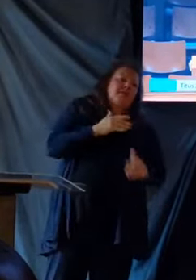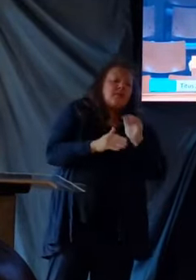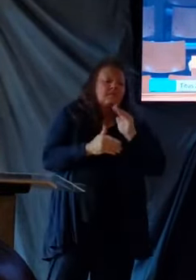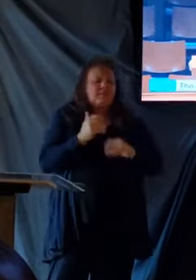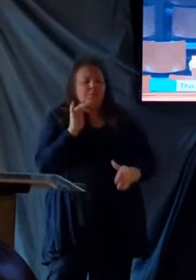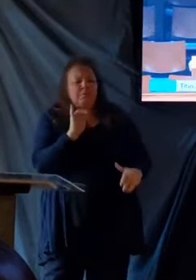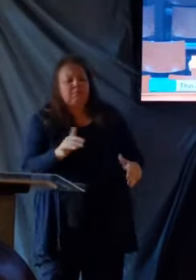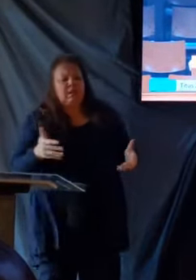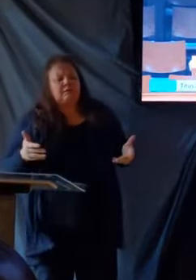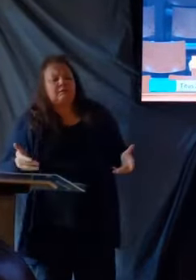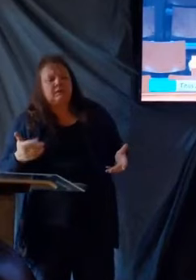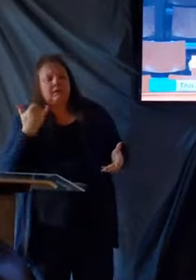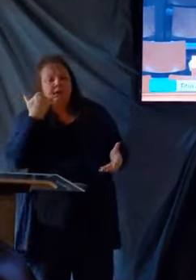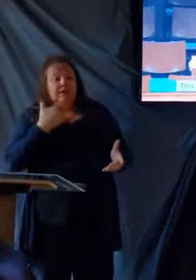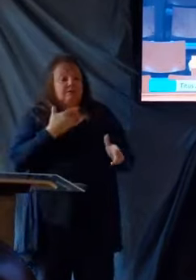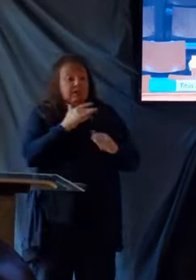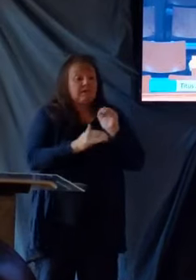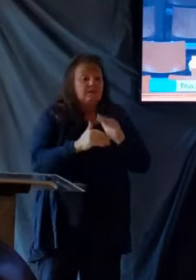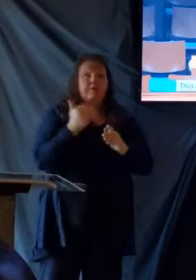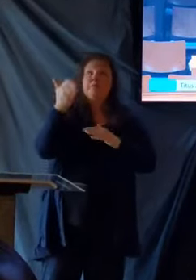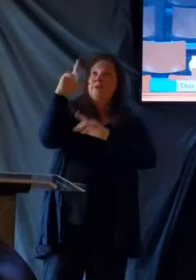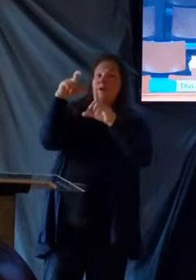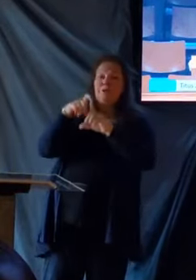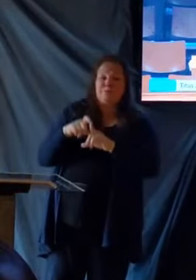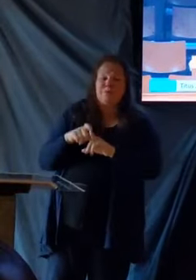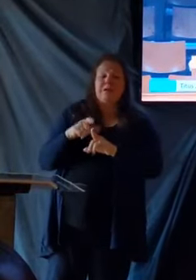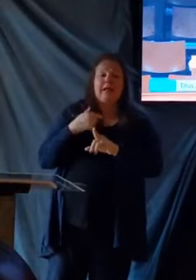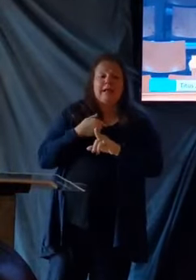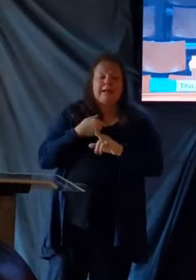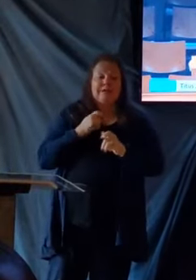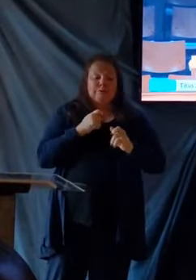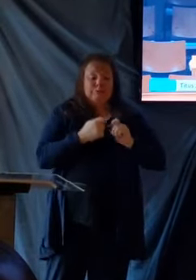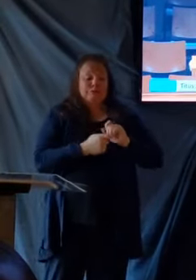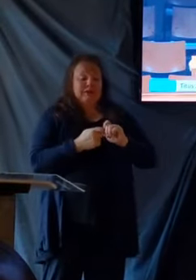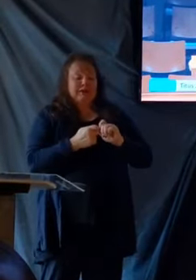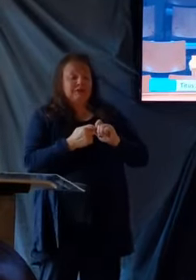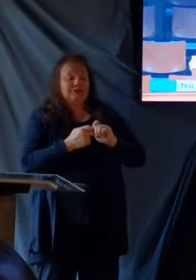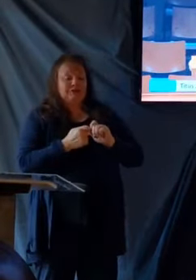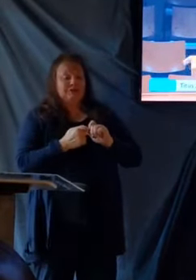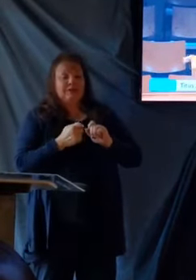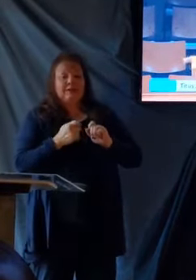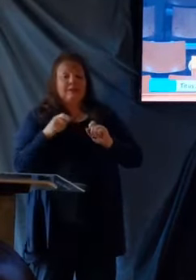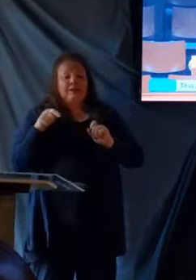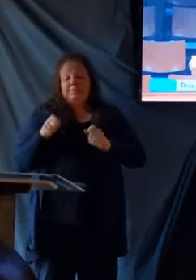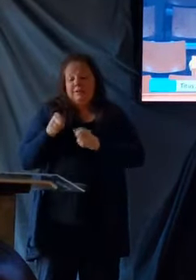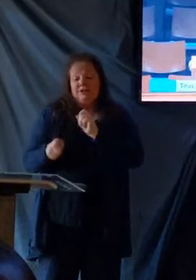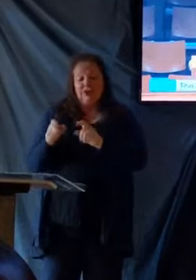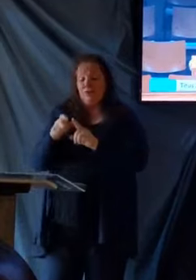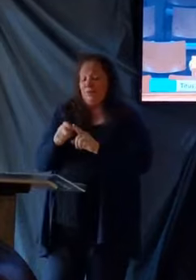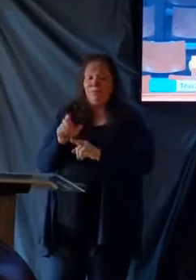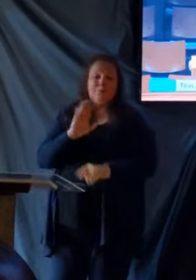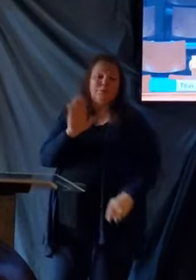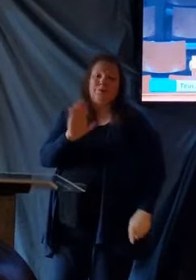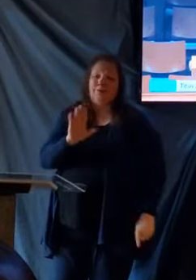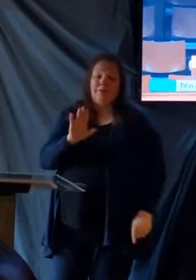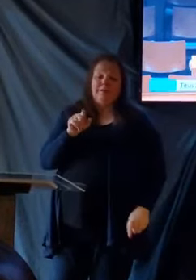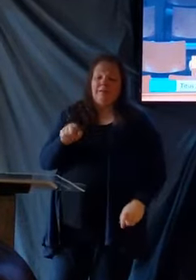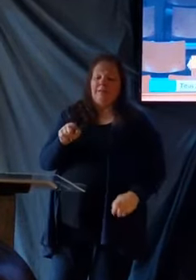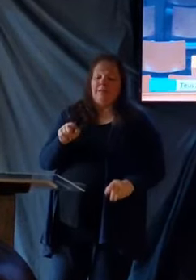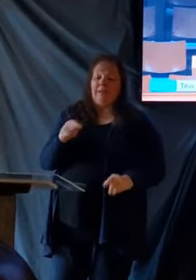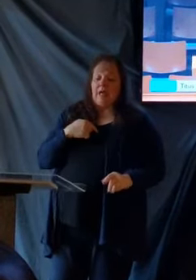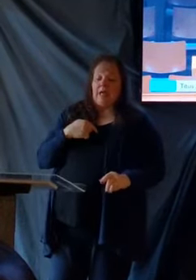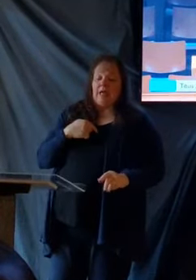that. If I'm comfortable with the Word of God, I need to make an adjustment. The Word of God doesn't need to be adjusted. It doesn't